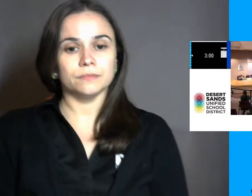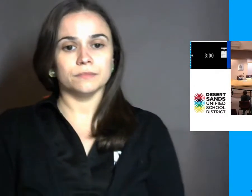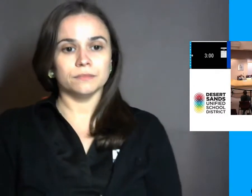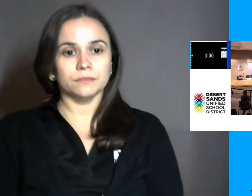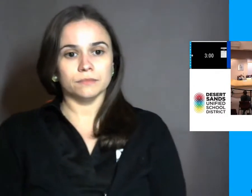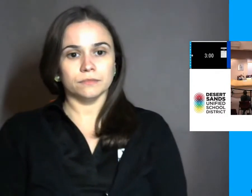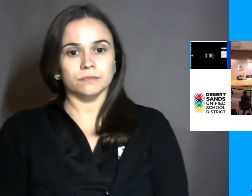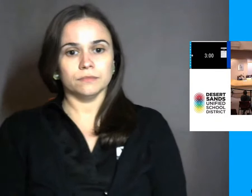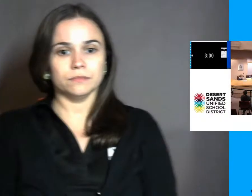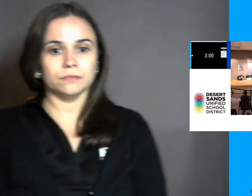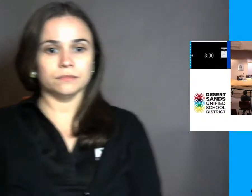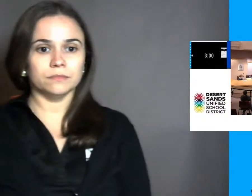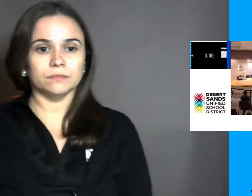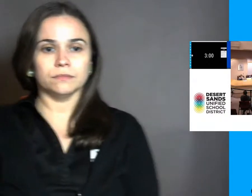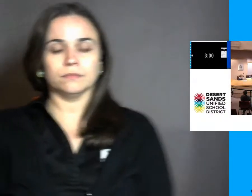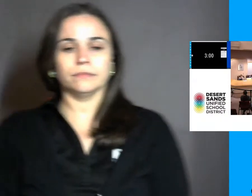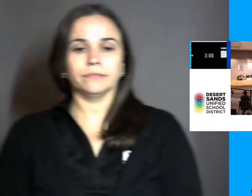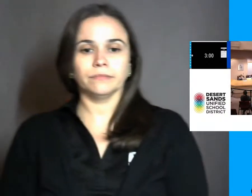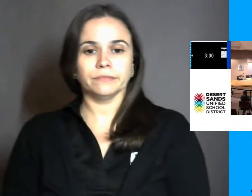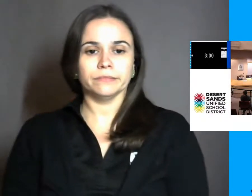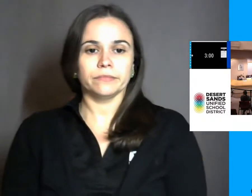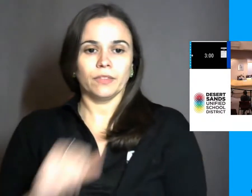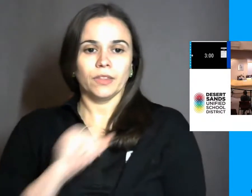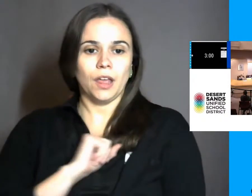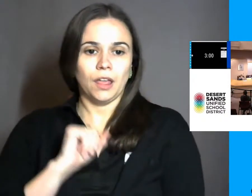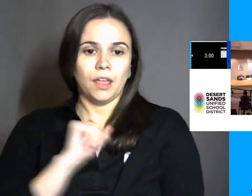No, I don't have COVID.